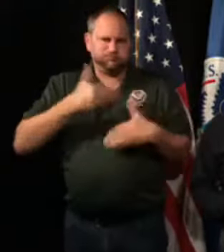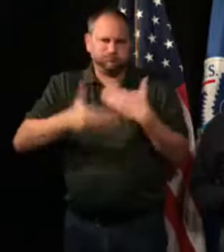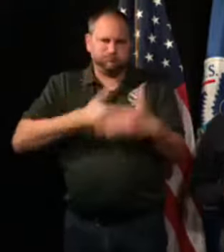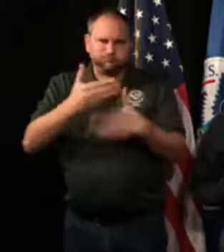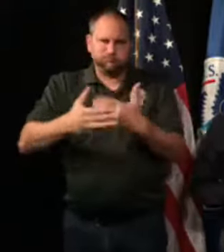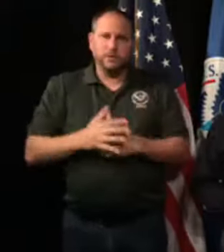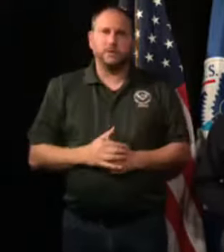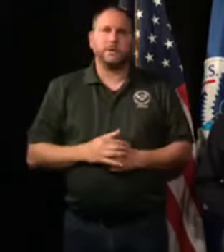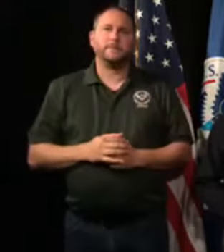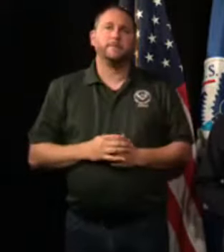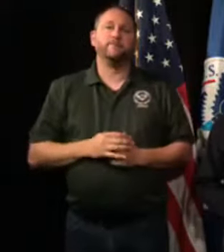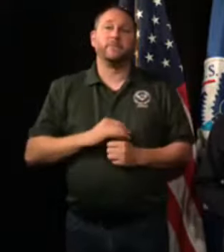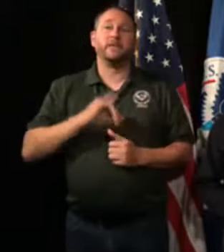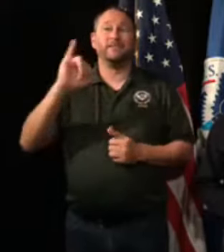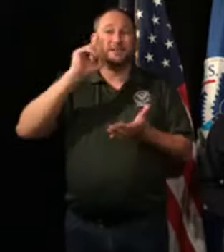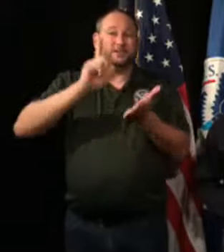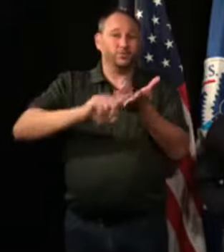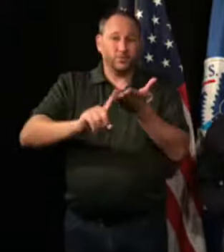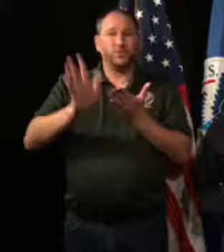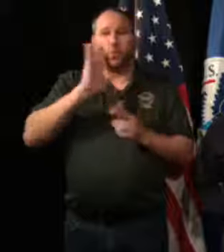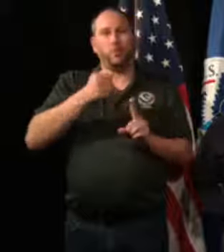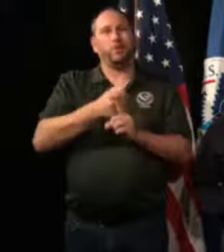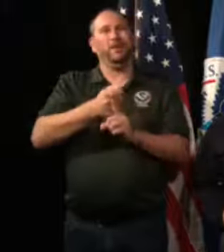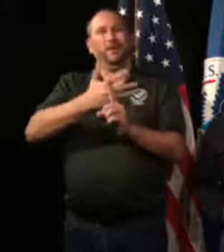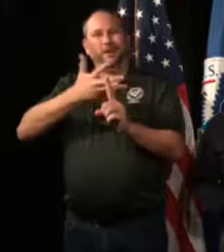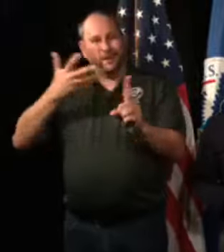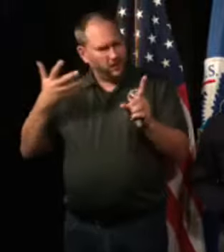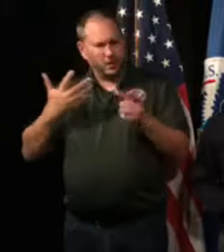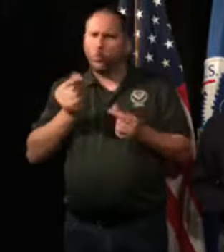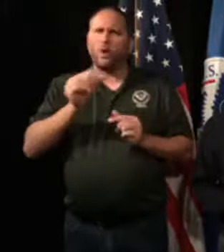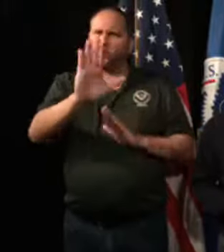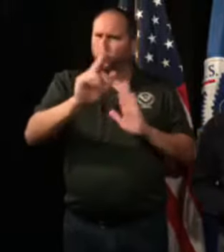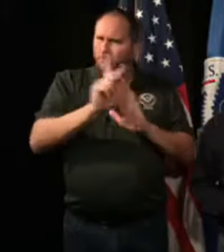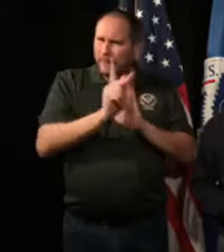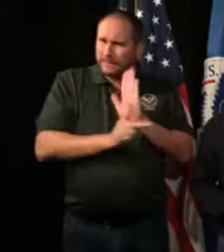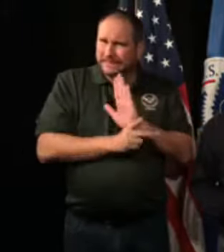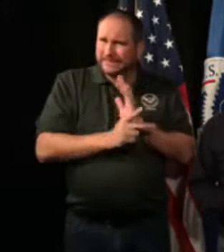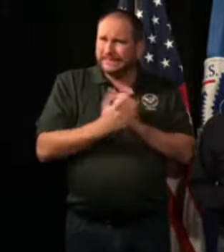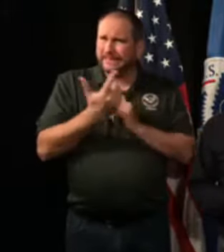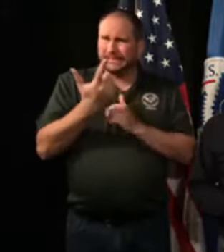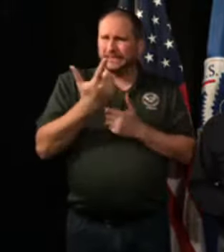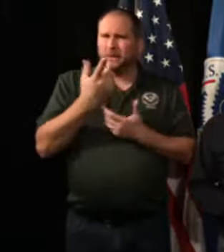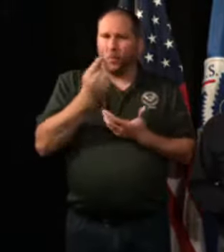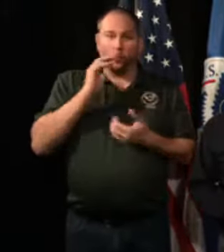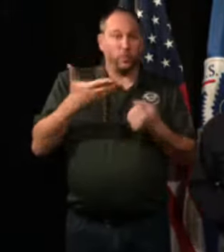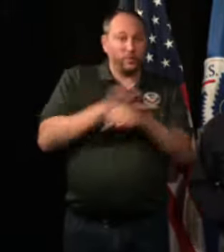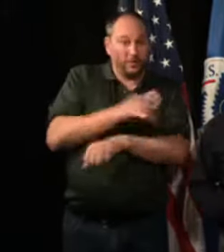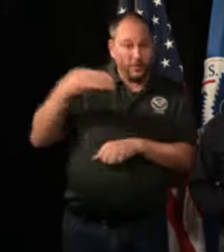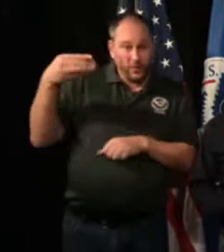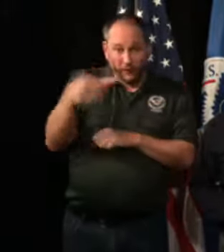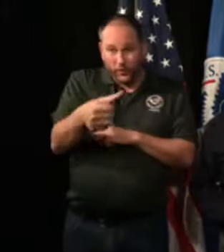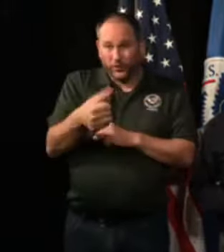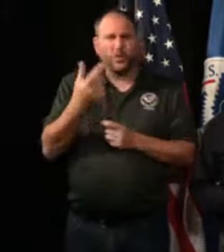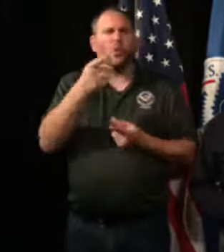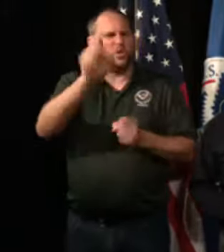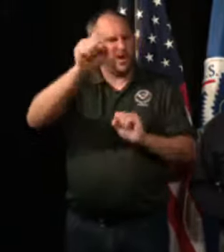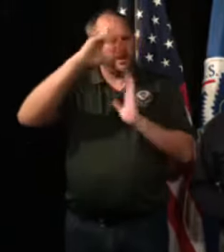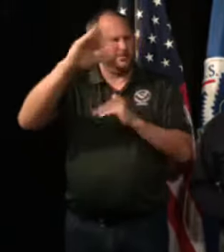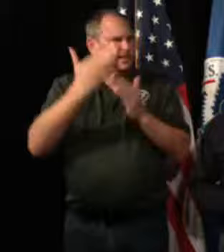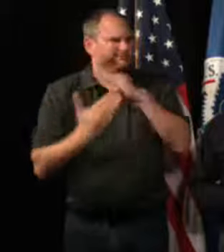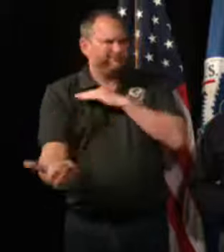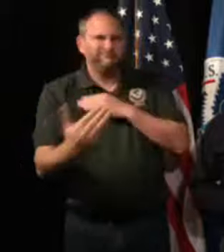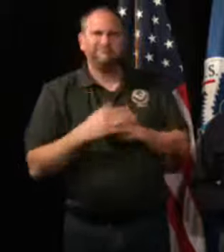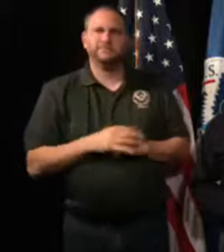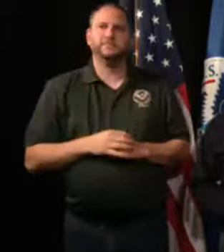through what's covered under your policy, the coverages, what you can expect. They're going to answer every single